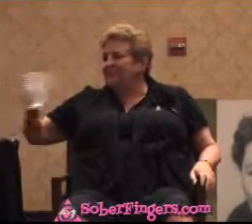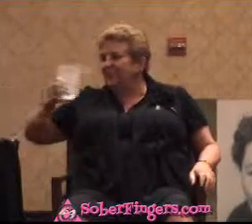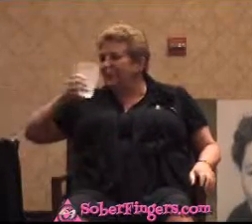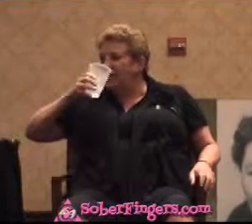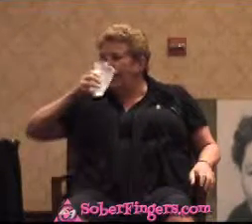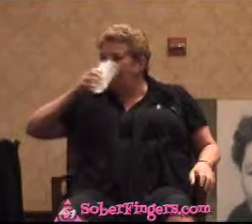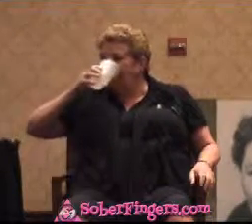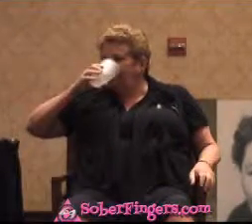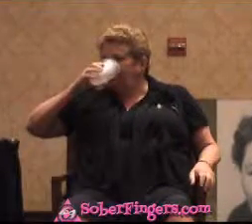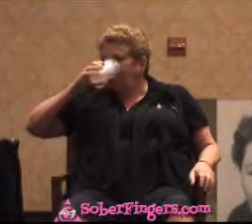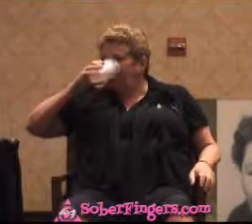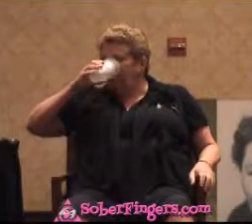And